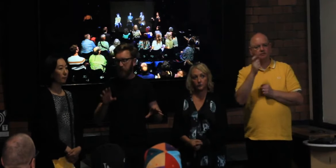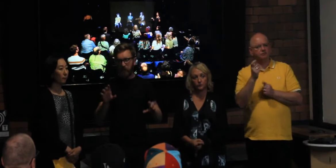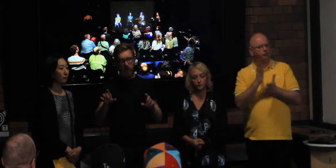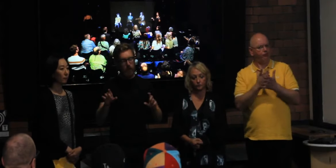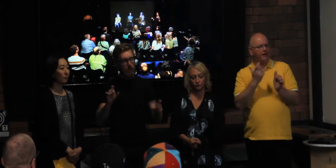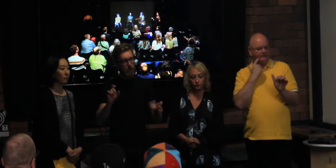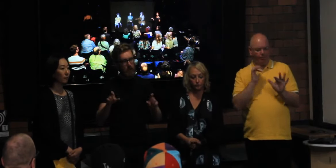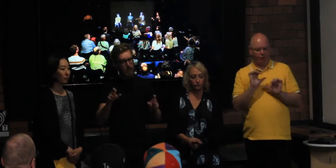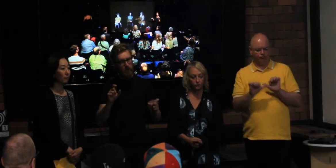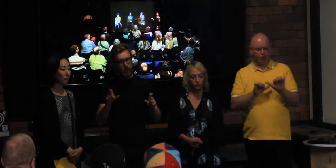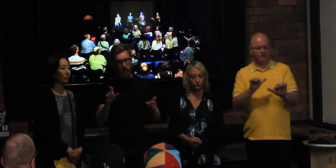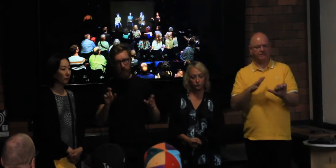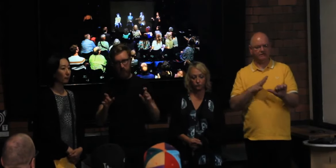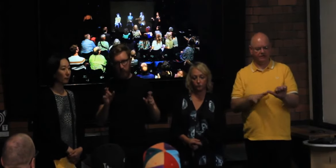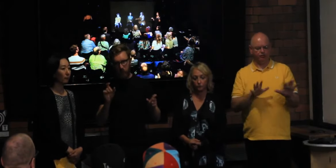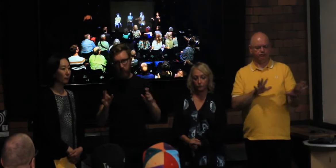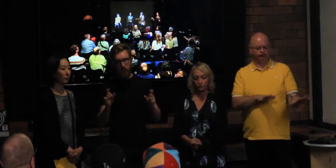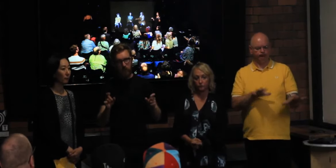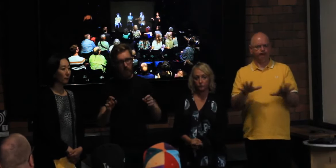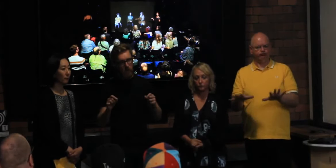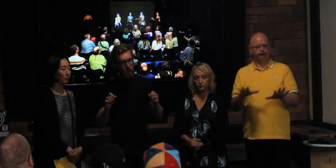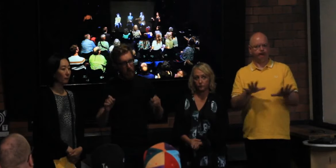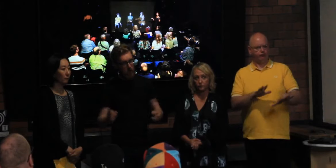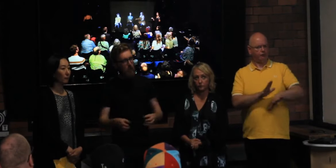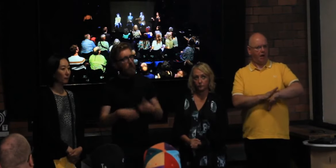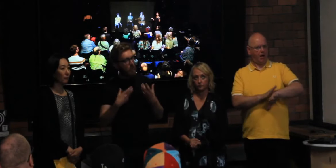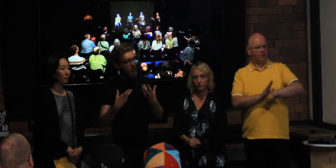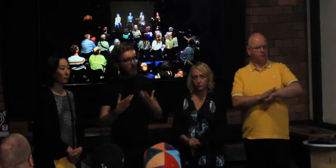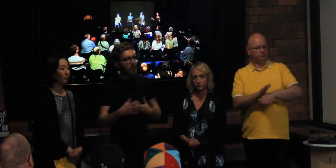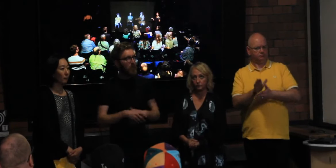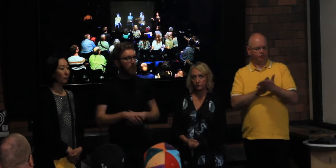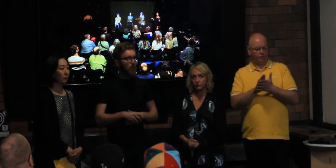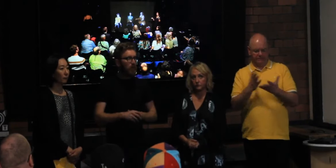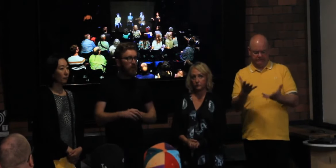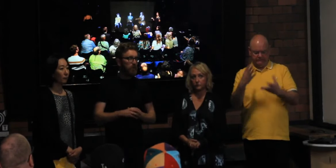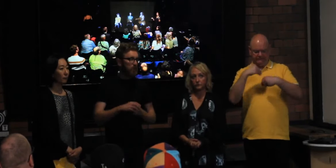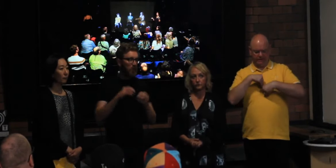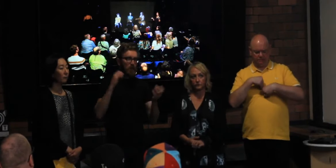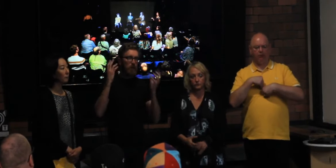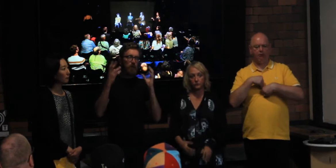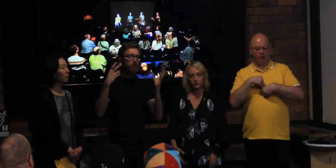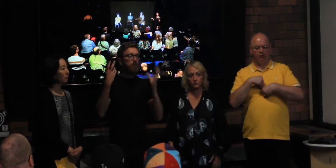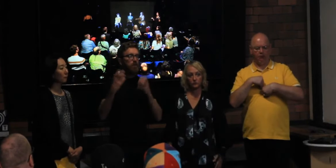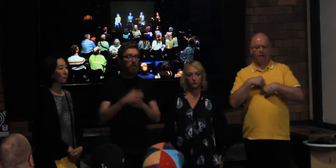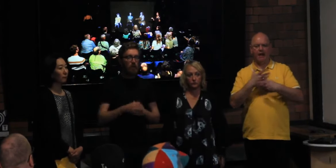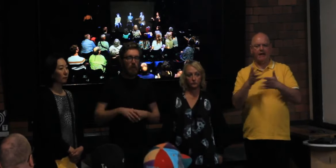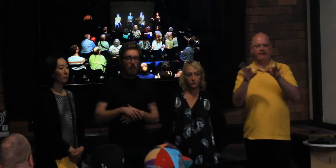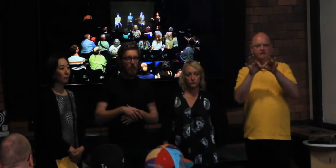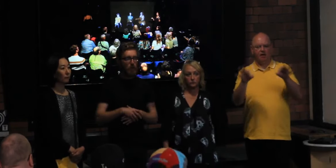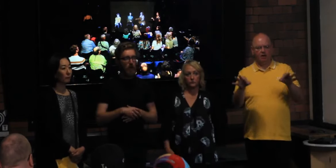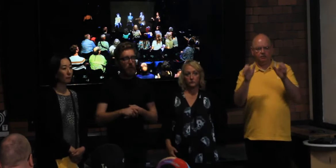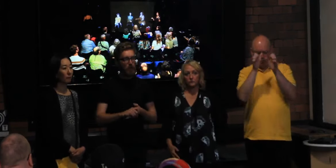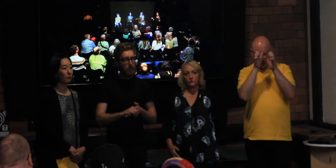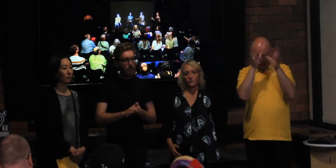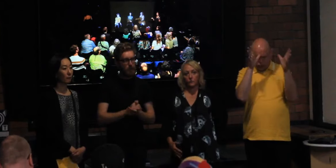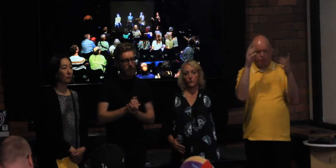things out and allowing these different senses to talk to each other, we kind of fill in the rest with these kind of large imaginative worlds that